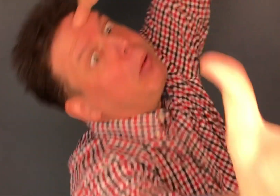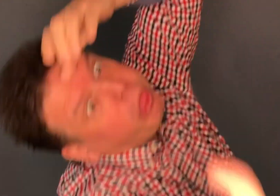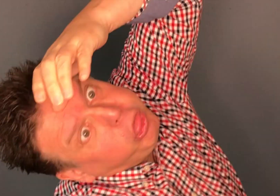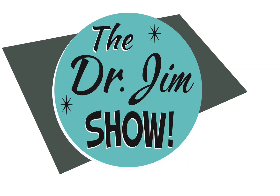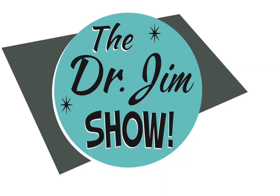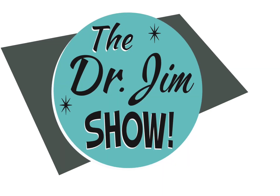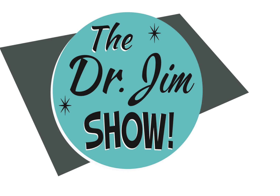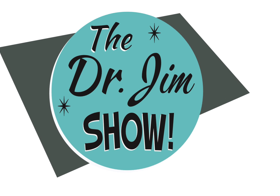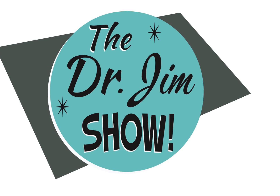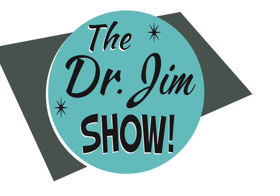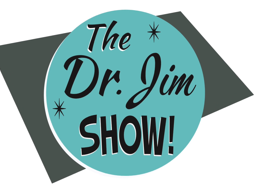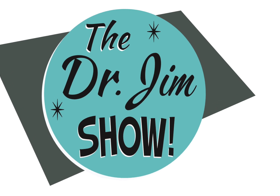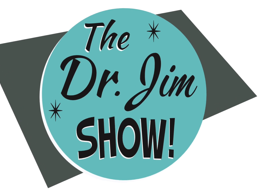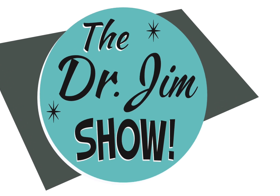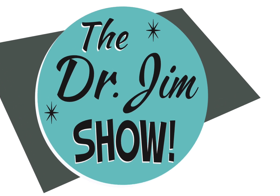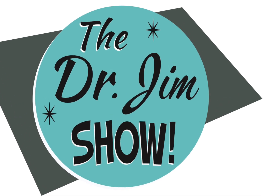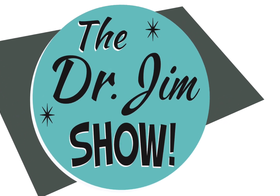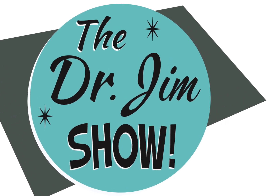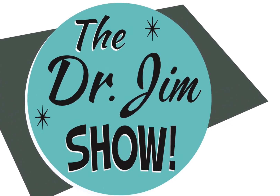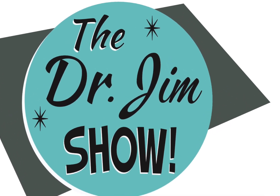Let's go.